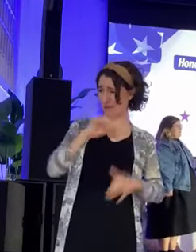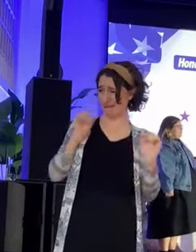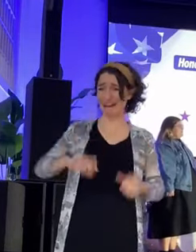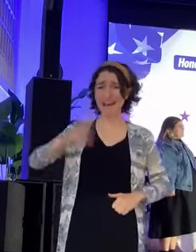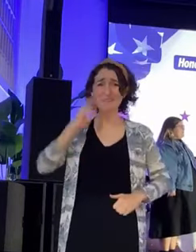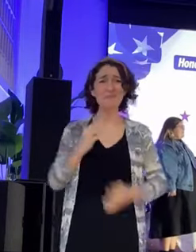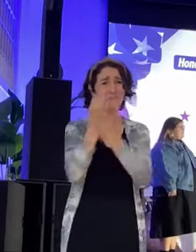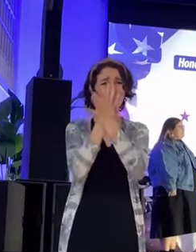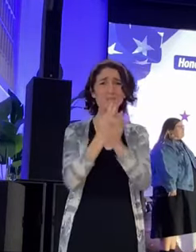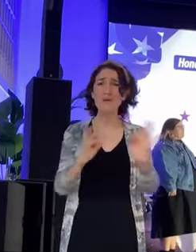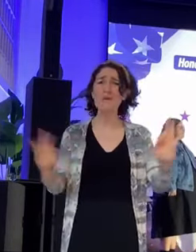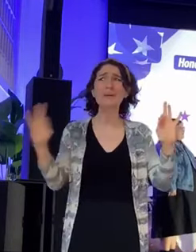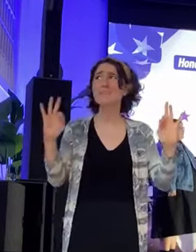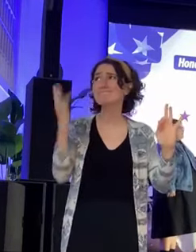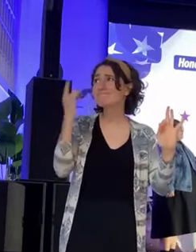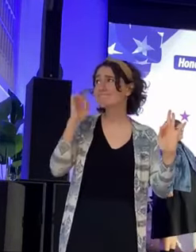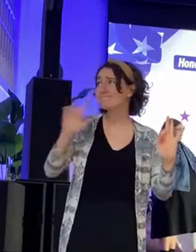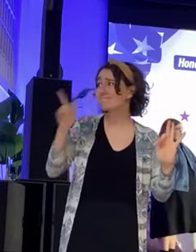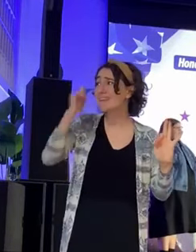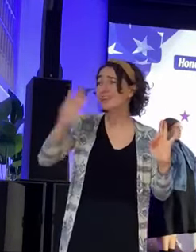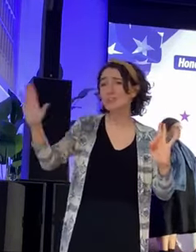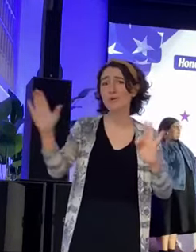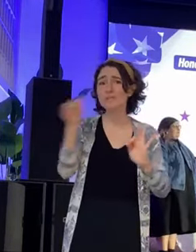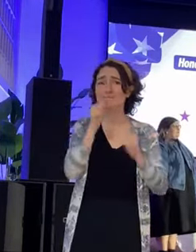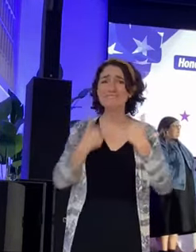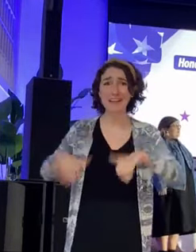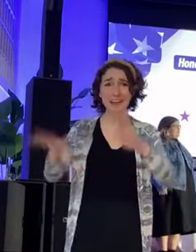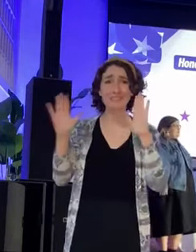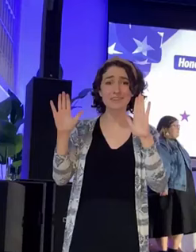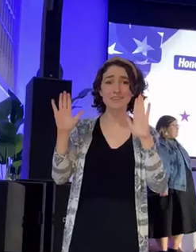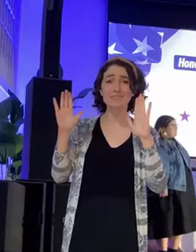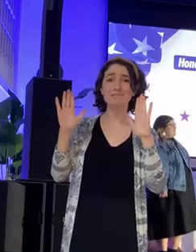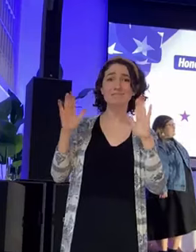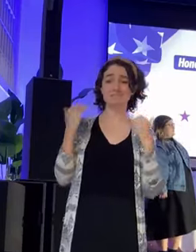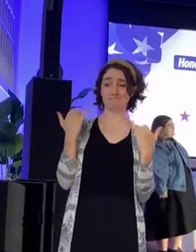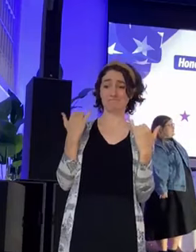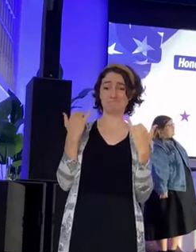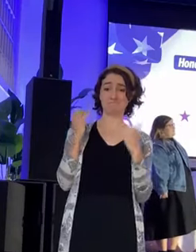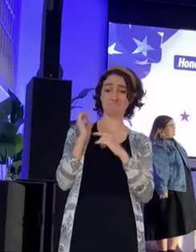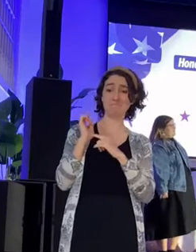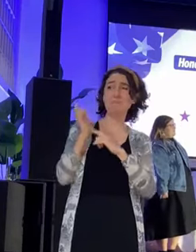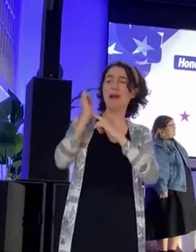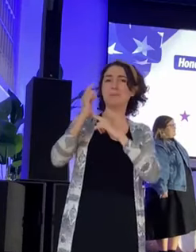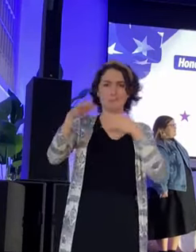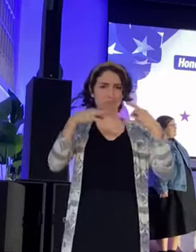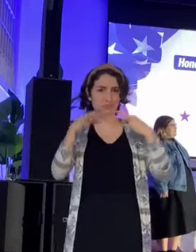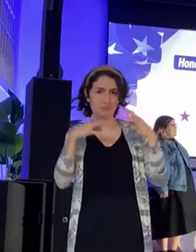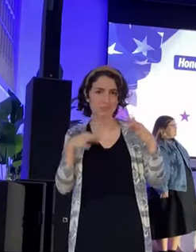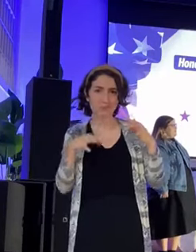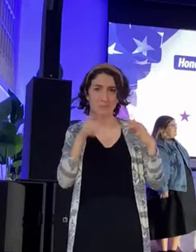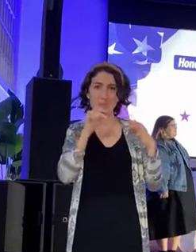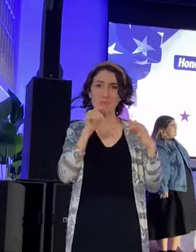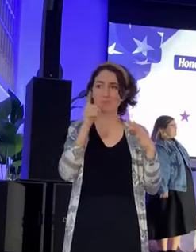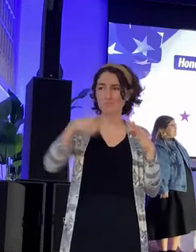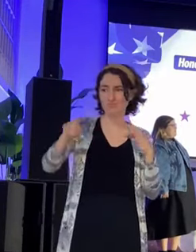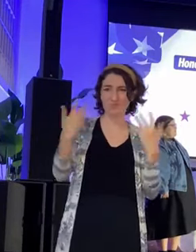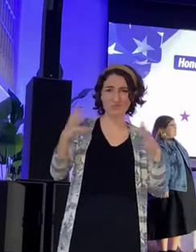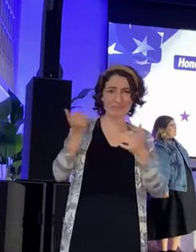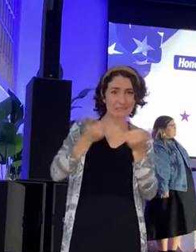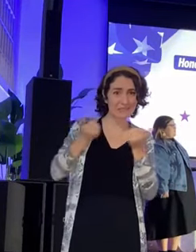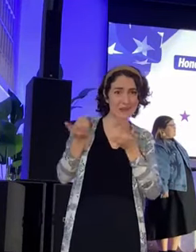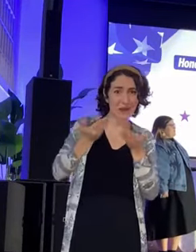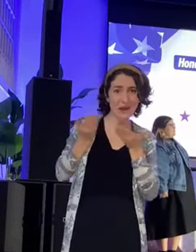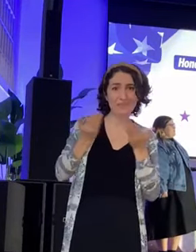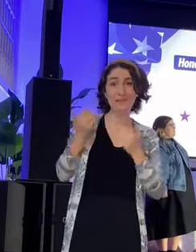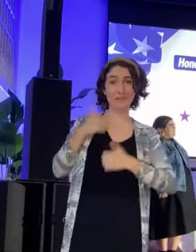live in this free and great country that we do. And so in just a moment, I'm going to give some instruction for those of you who have served and